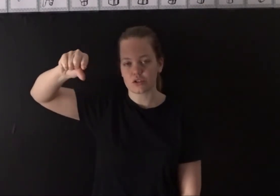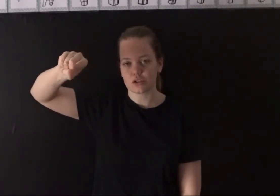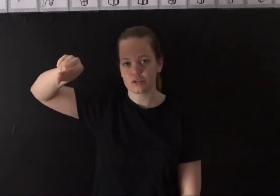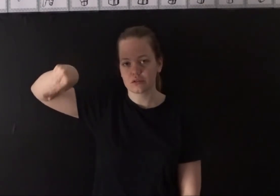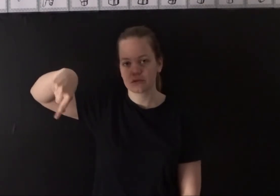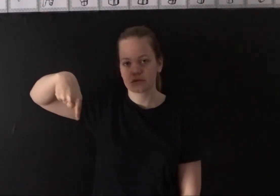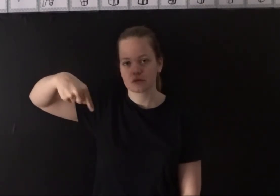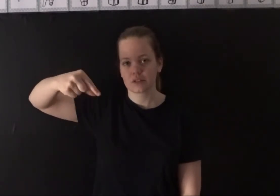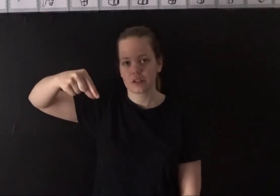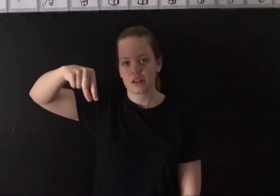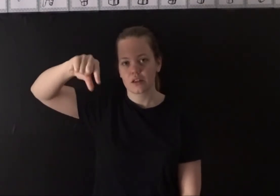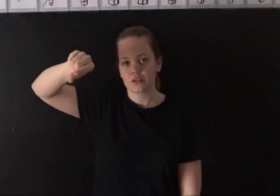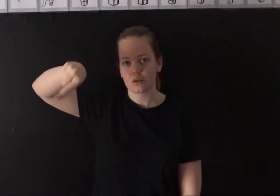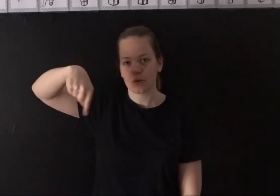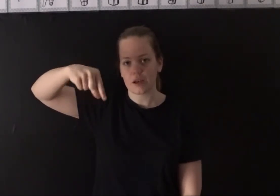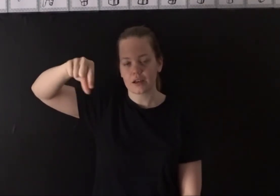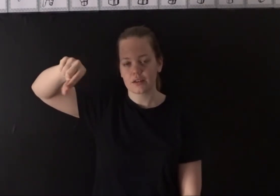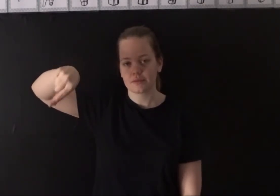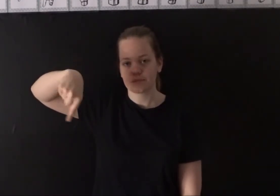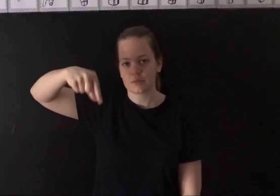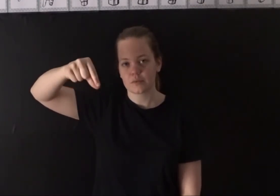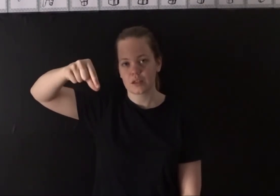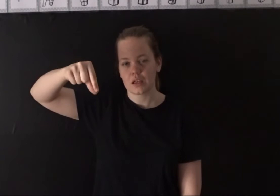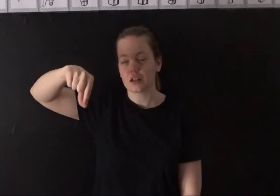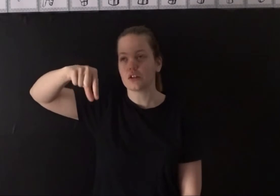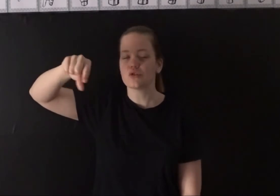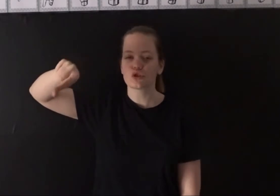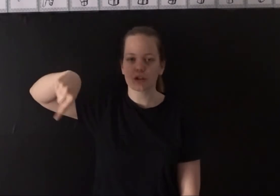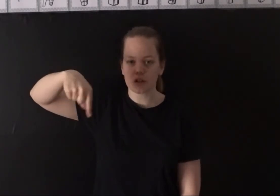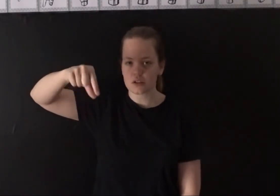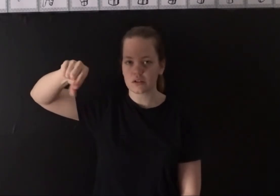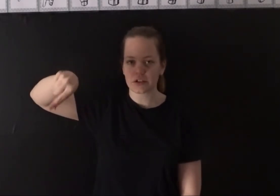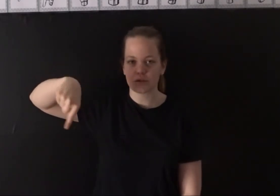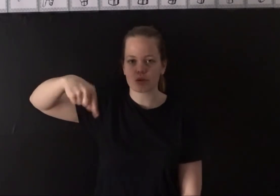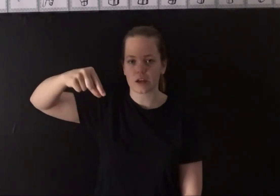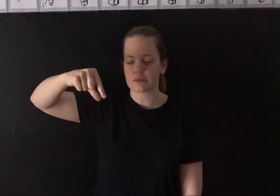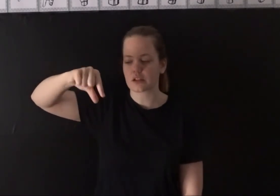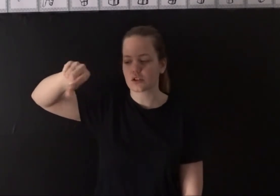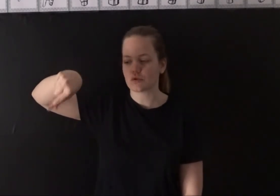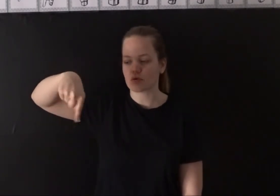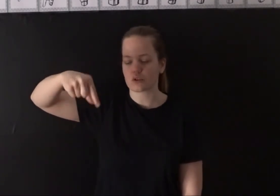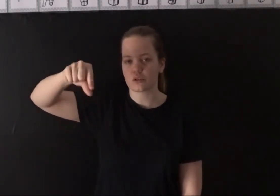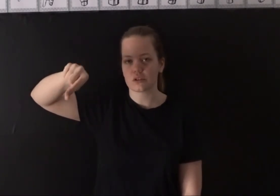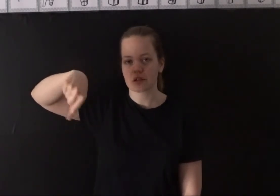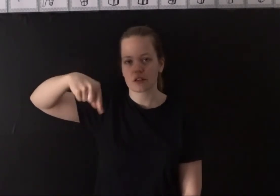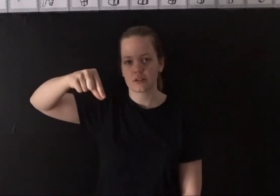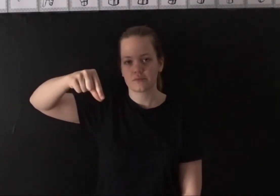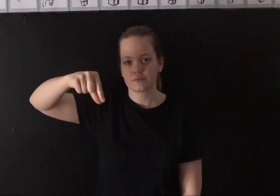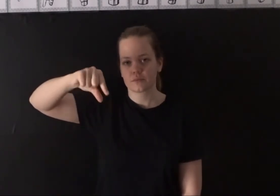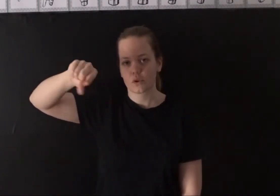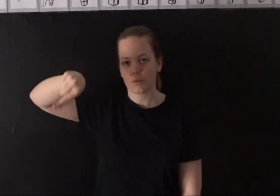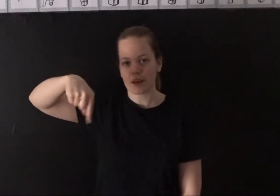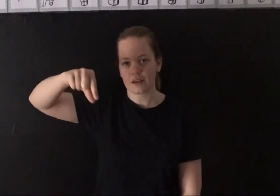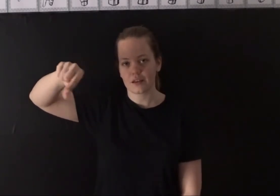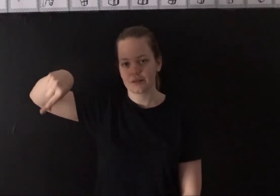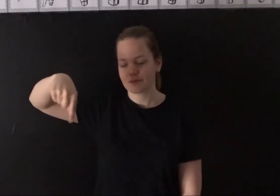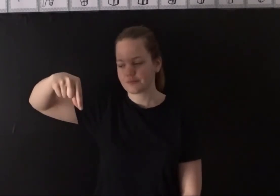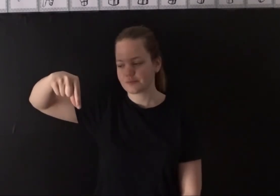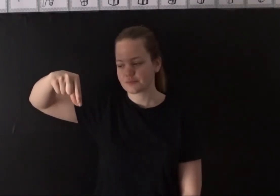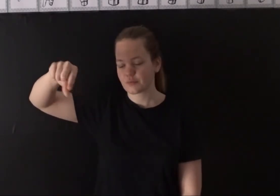circle. So Quebec. And usually you do it 2 times, like 2 circles. Quebec.